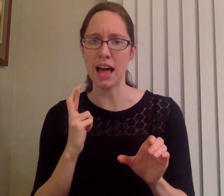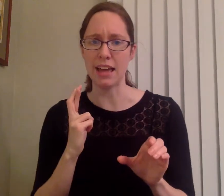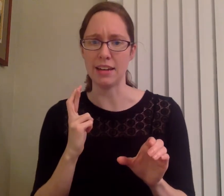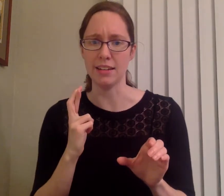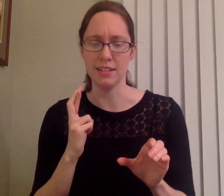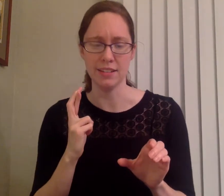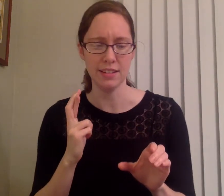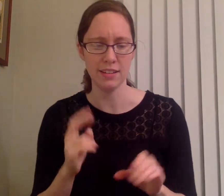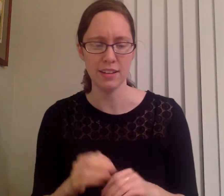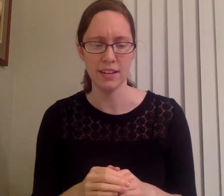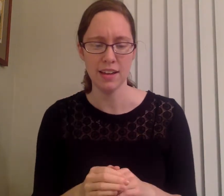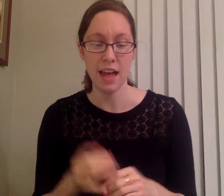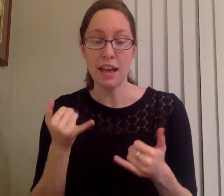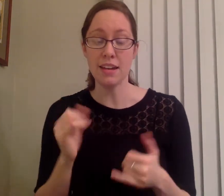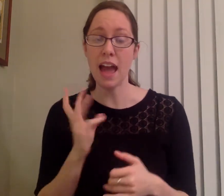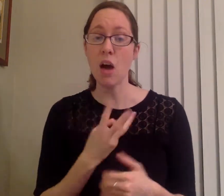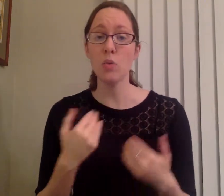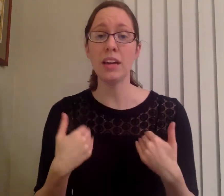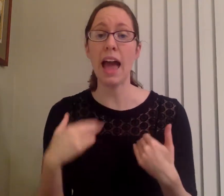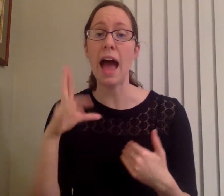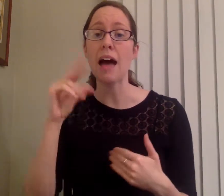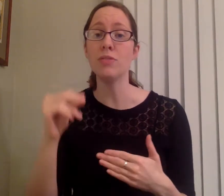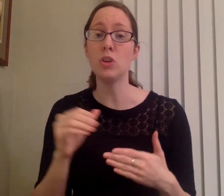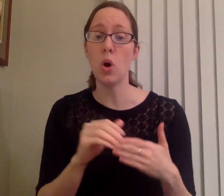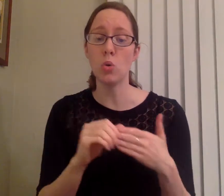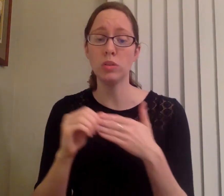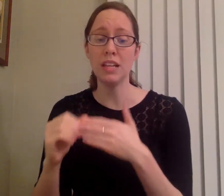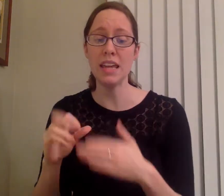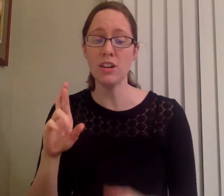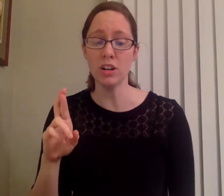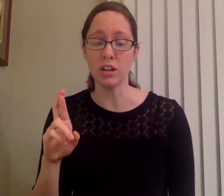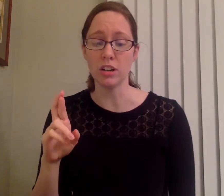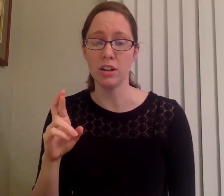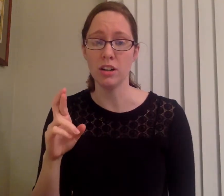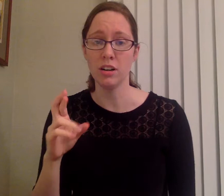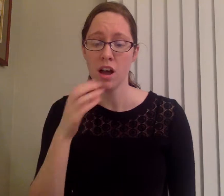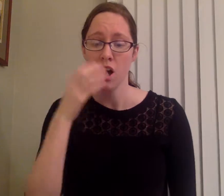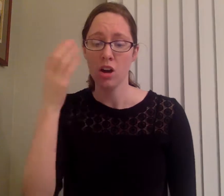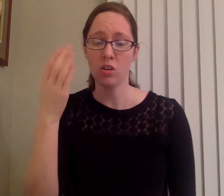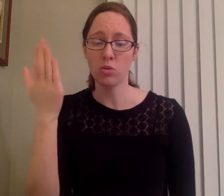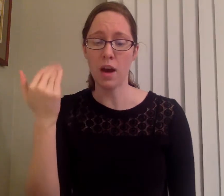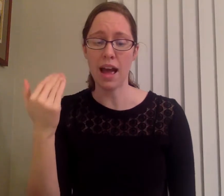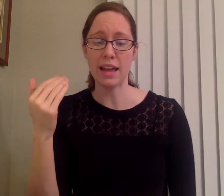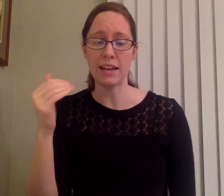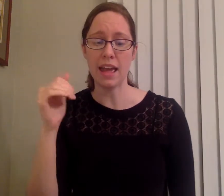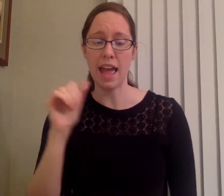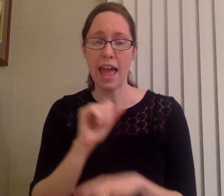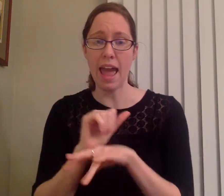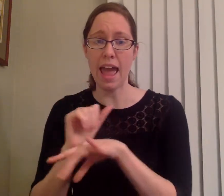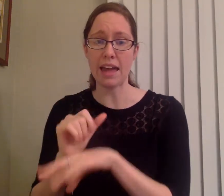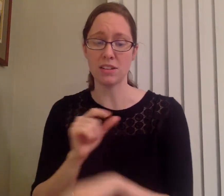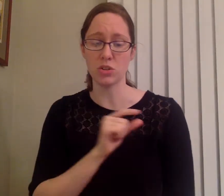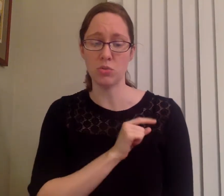resign. Now we have no leader, cried Aunt